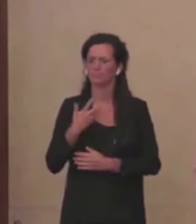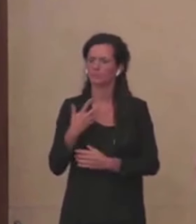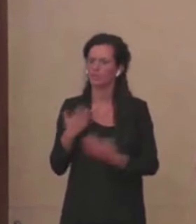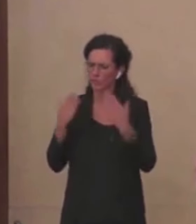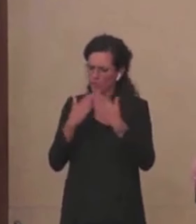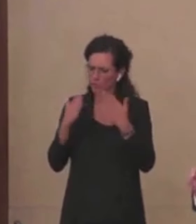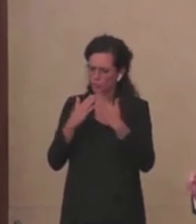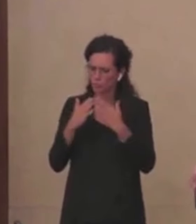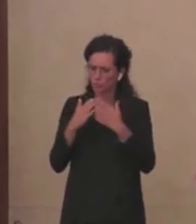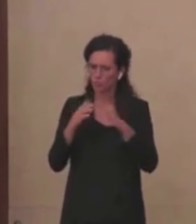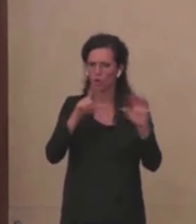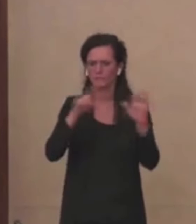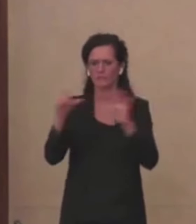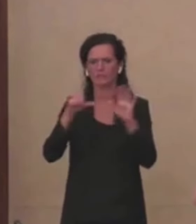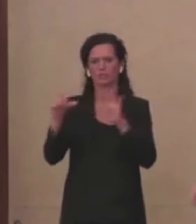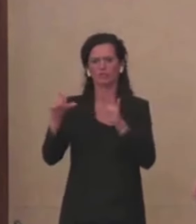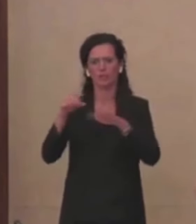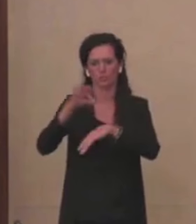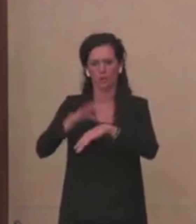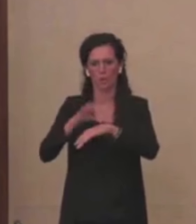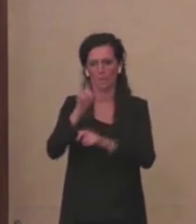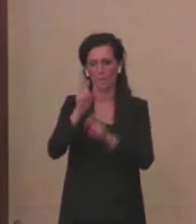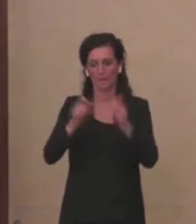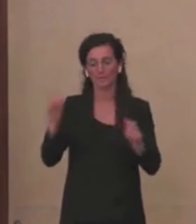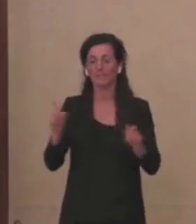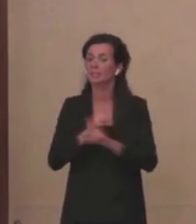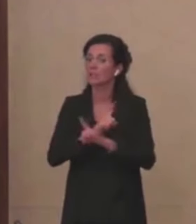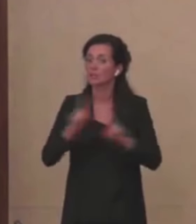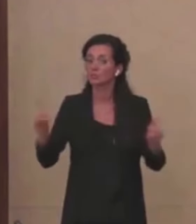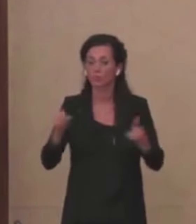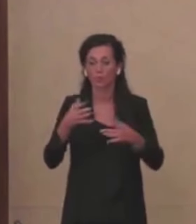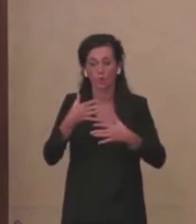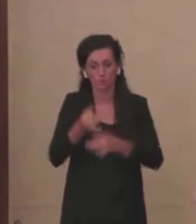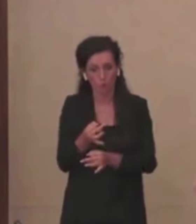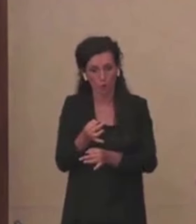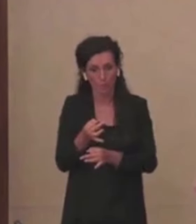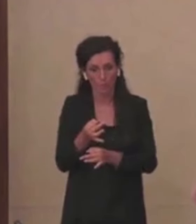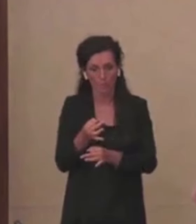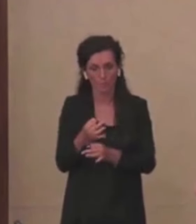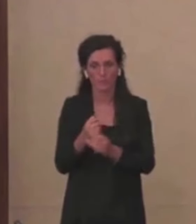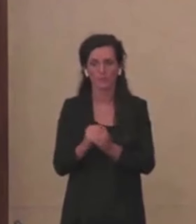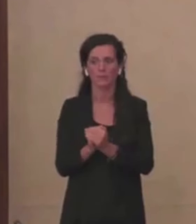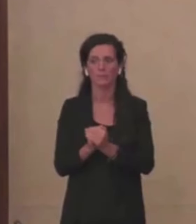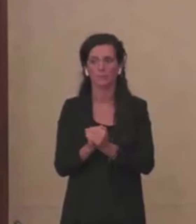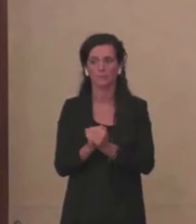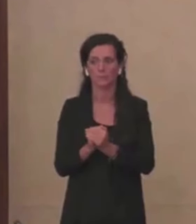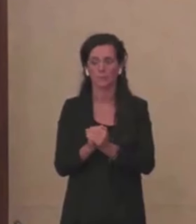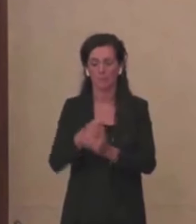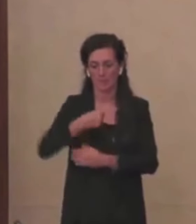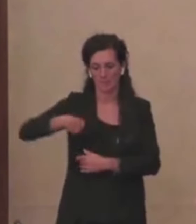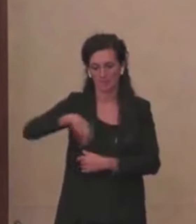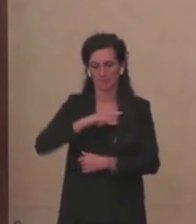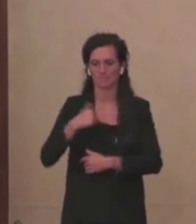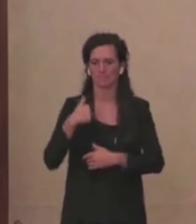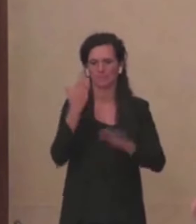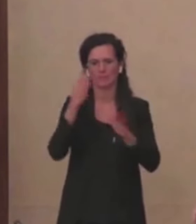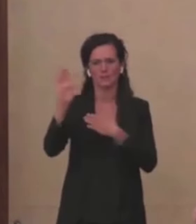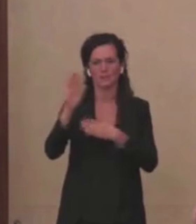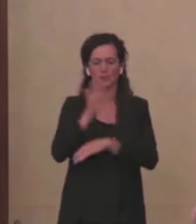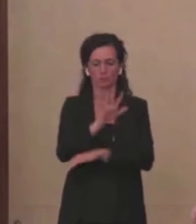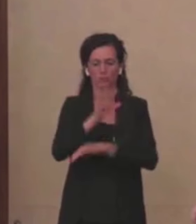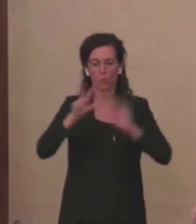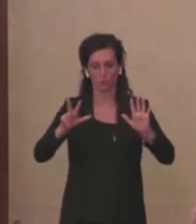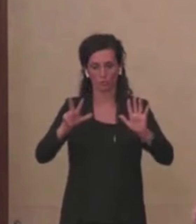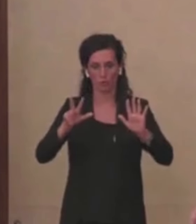58 out of 60 critical patients. We saved 10 patients off of